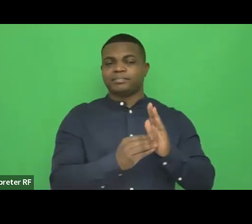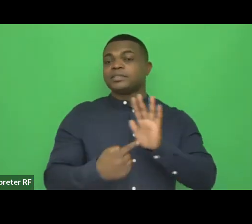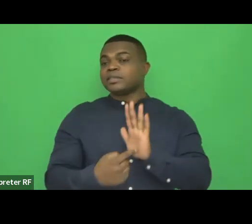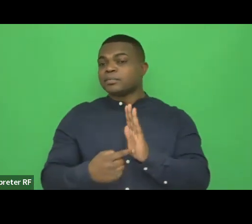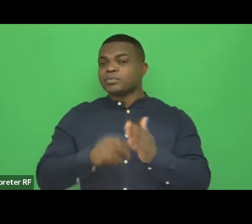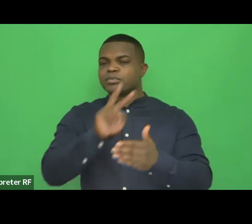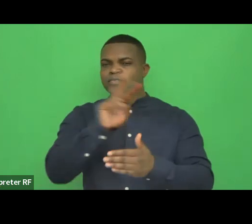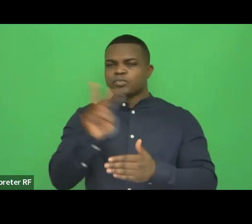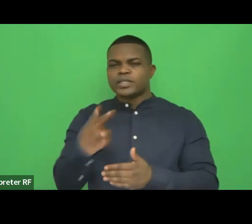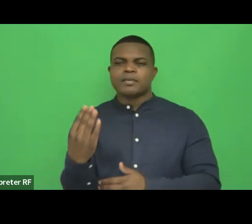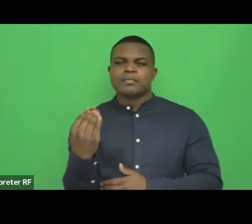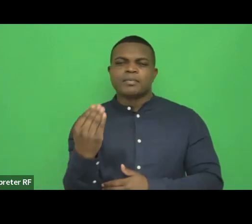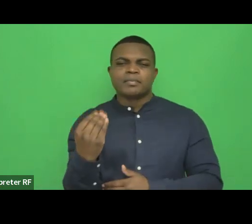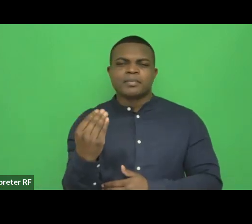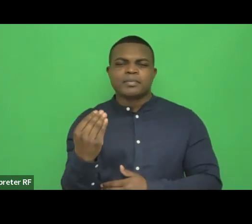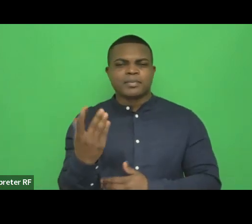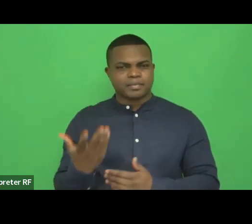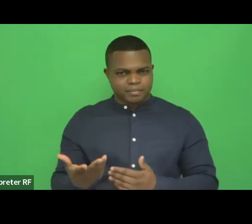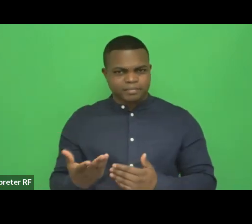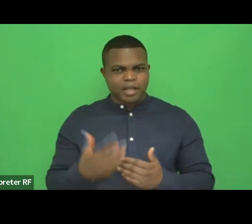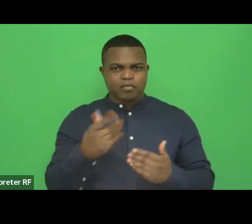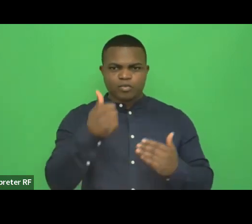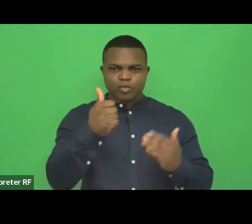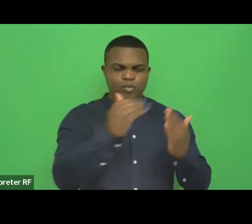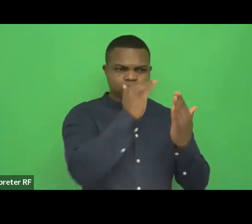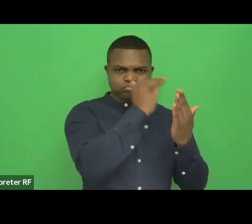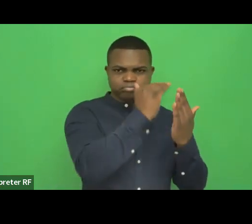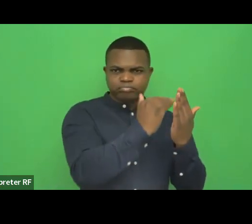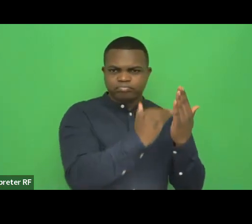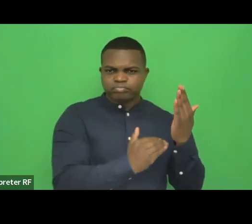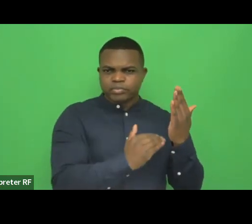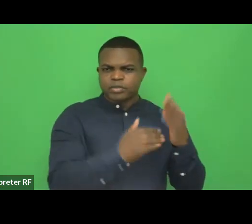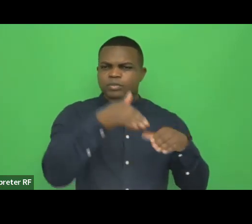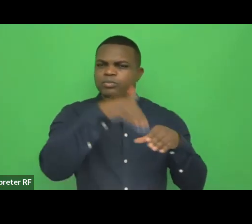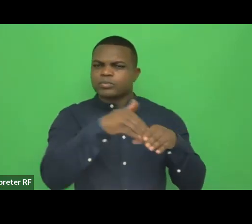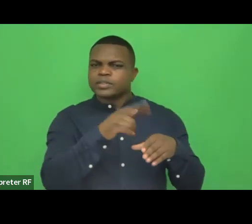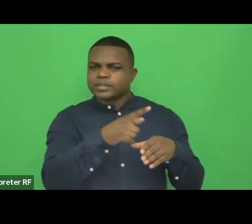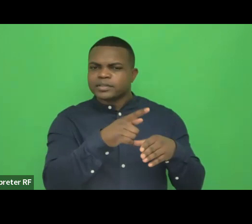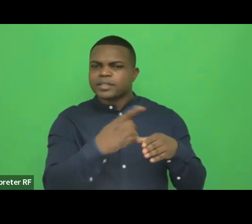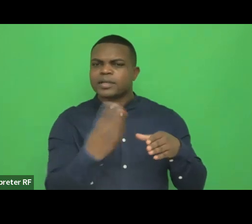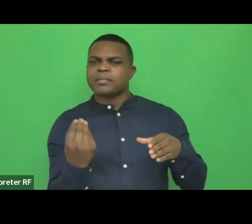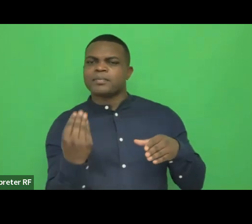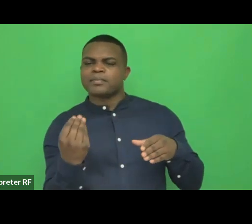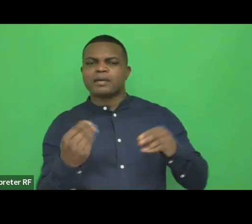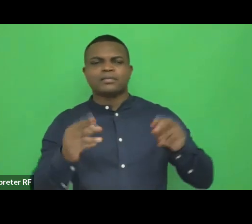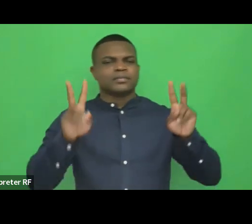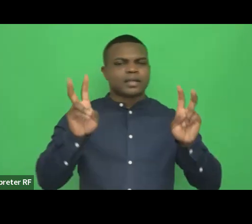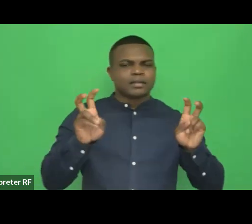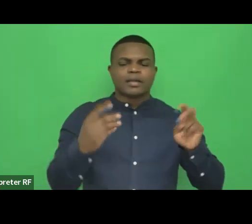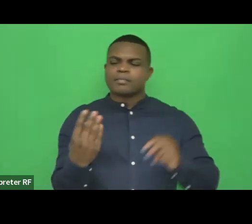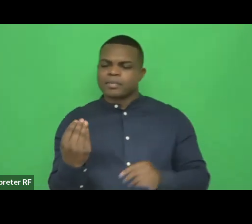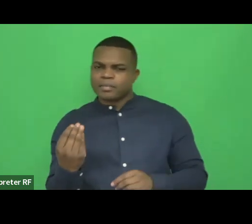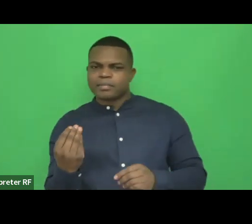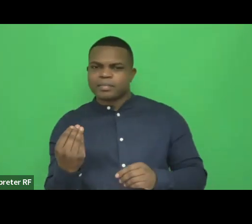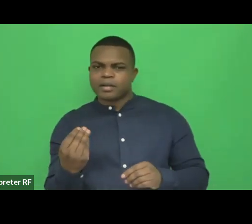page, dedication, contents, list of figures and tables. For more complex titles,